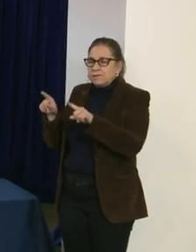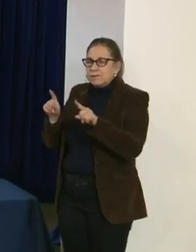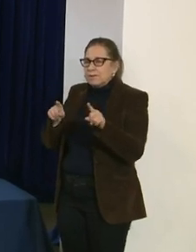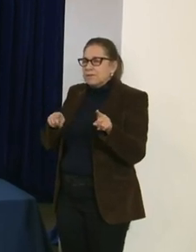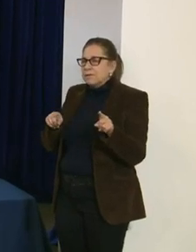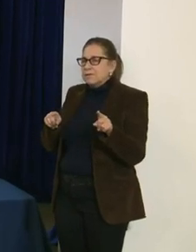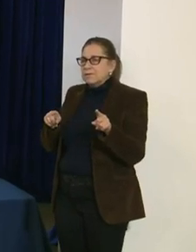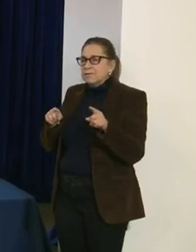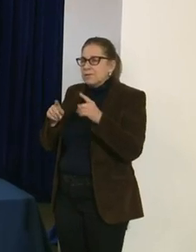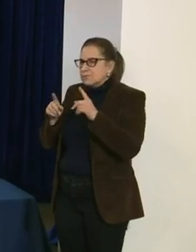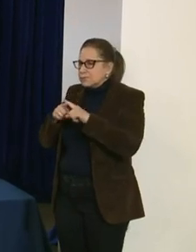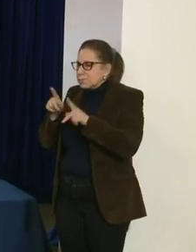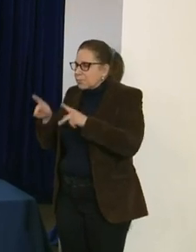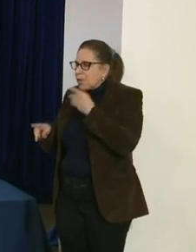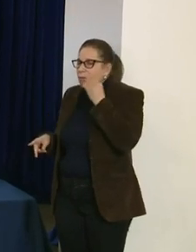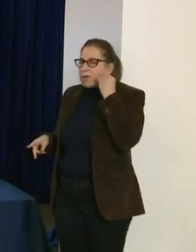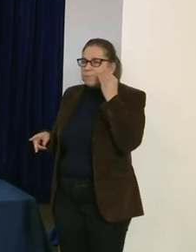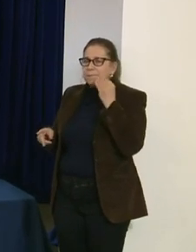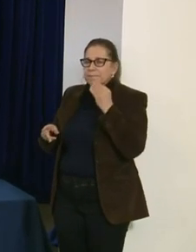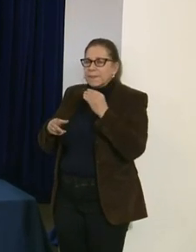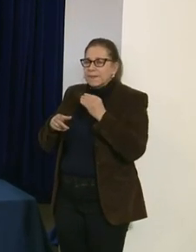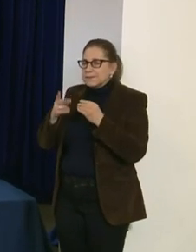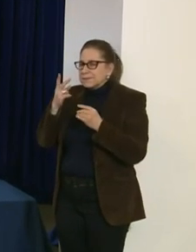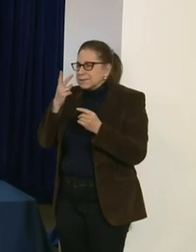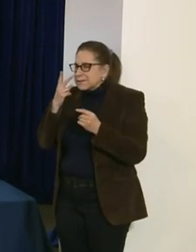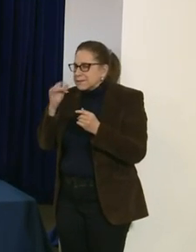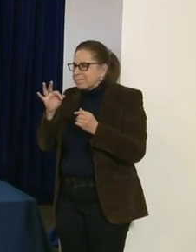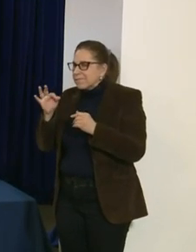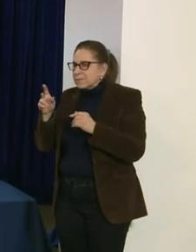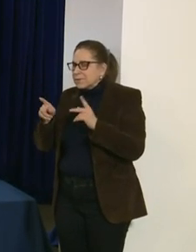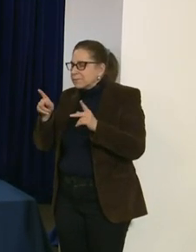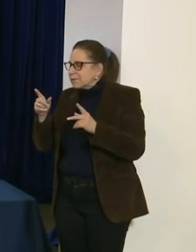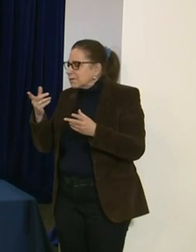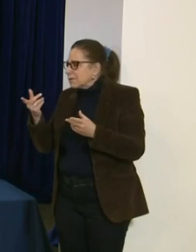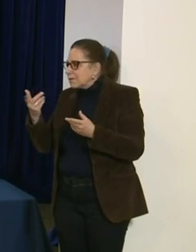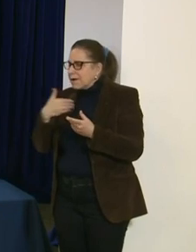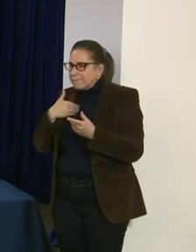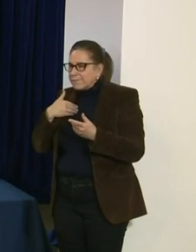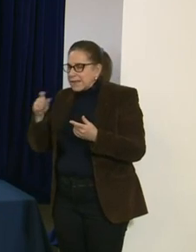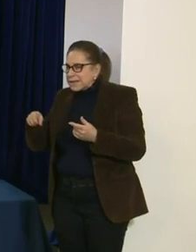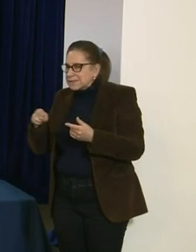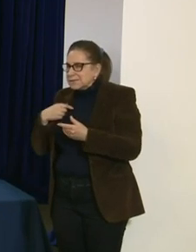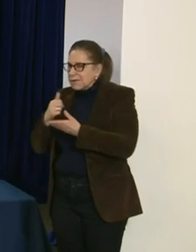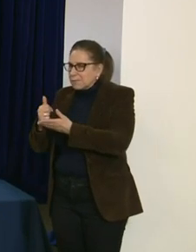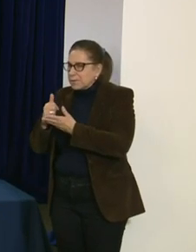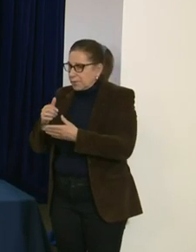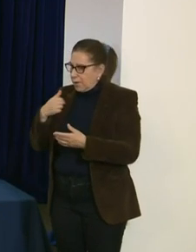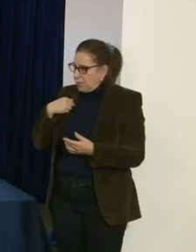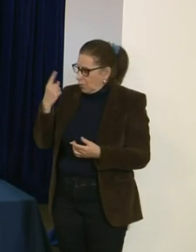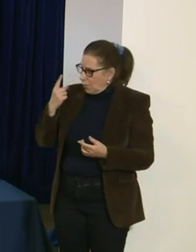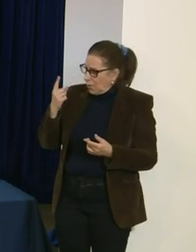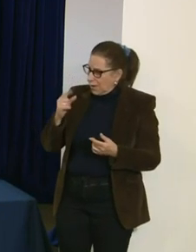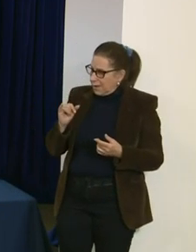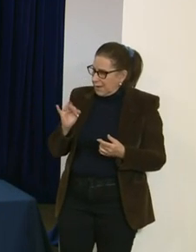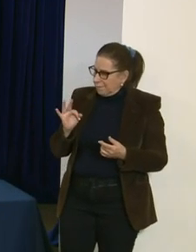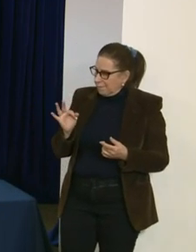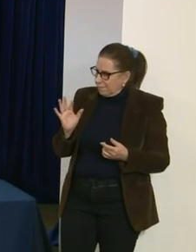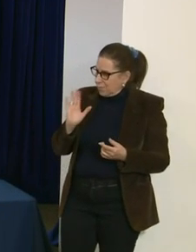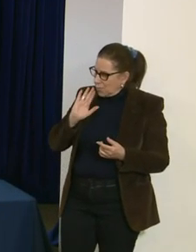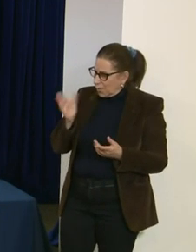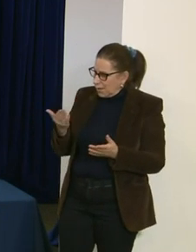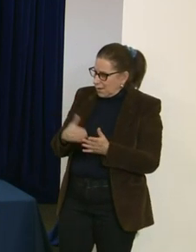I'm just wondering, would something like that be effective in treating this particular